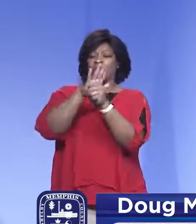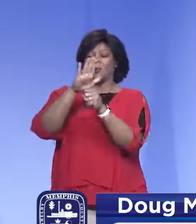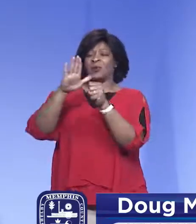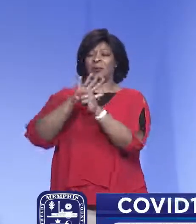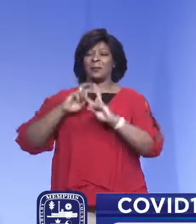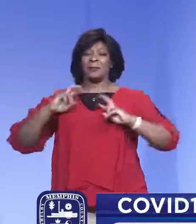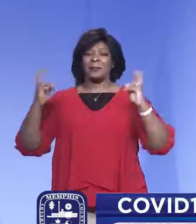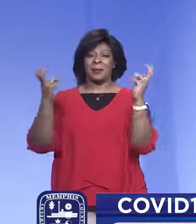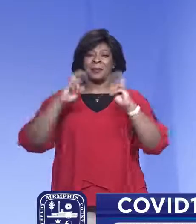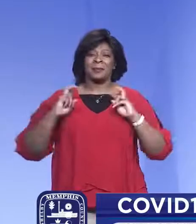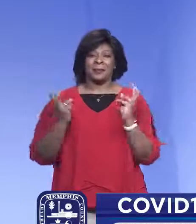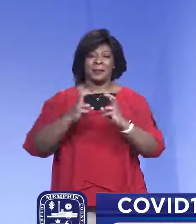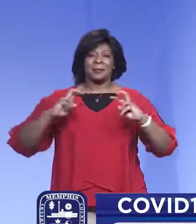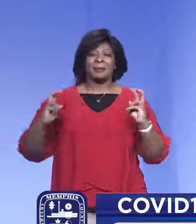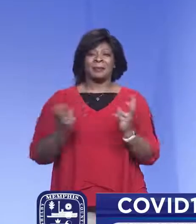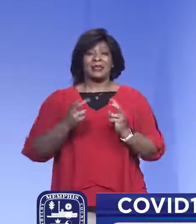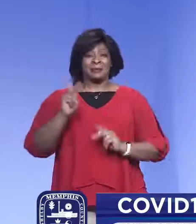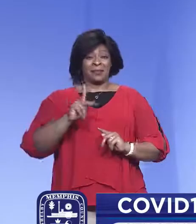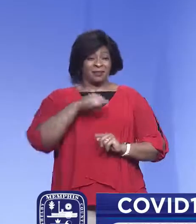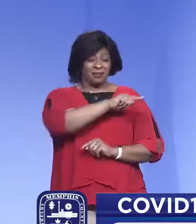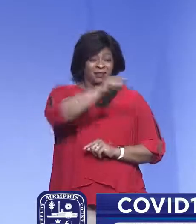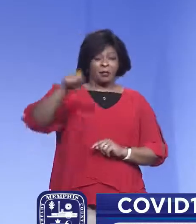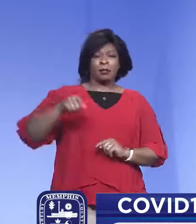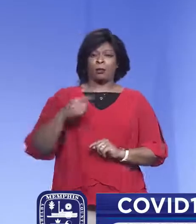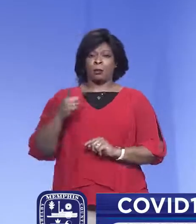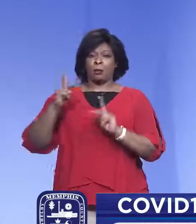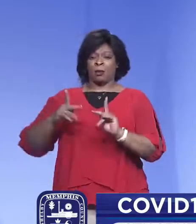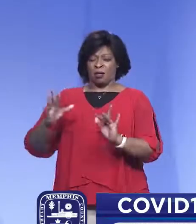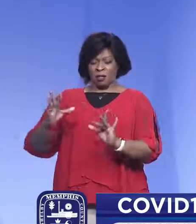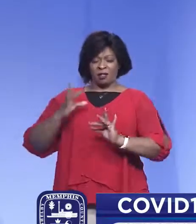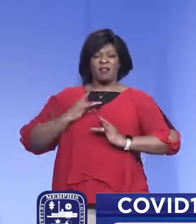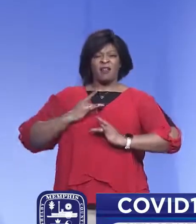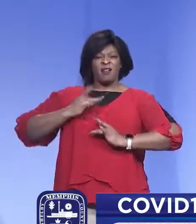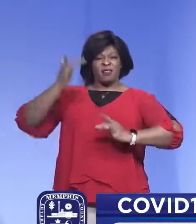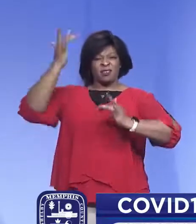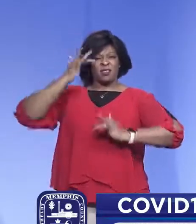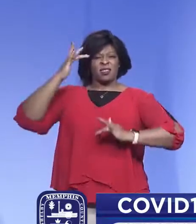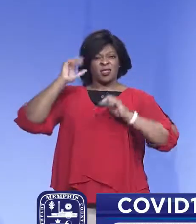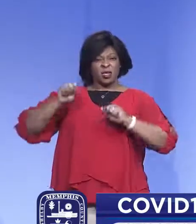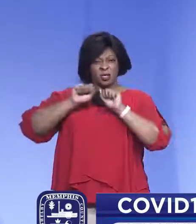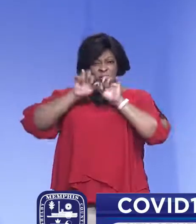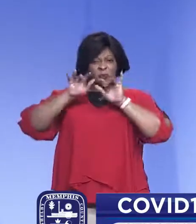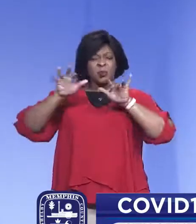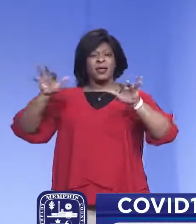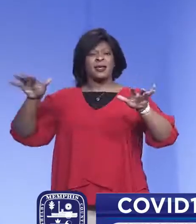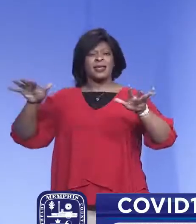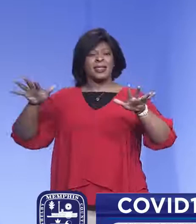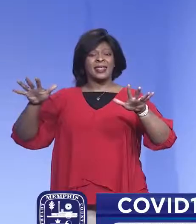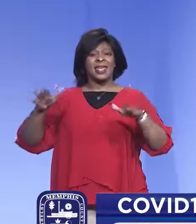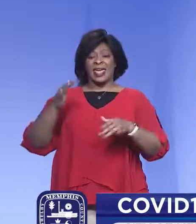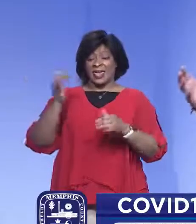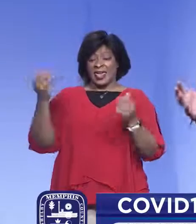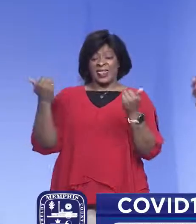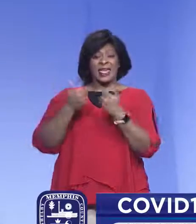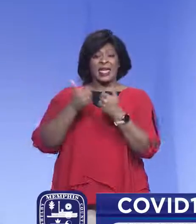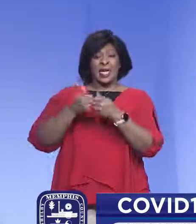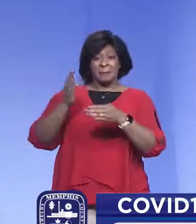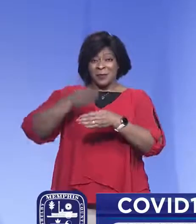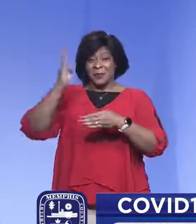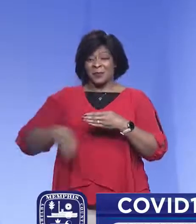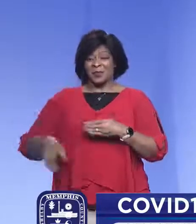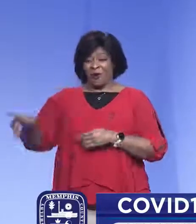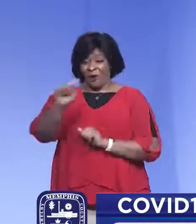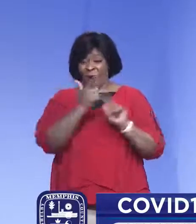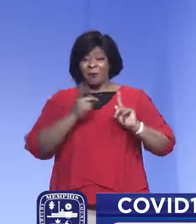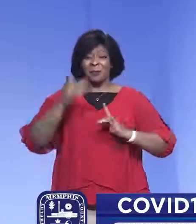every person in the AutoZone park was suddenly infected with a very contagious disease. And at the end of a game, we let everybody out to go